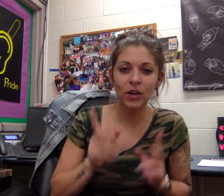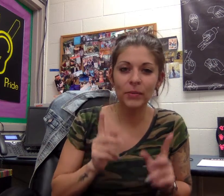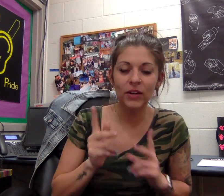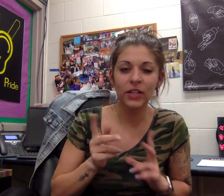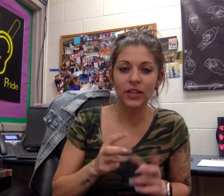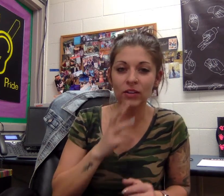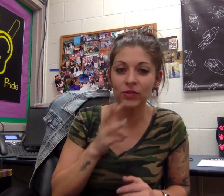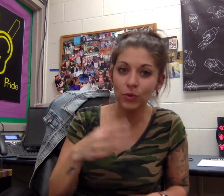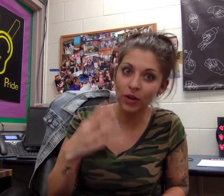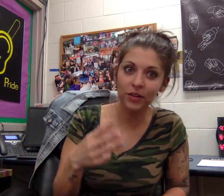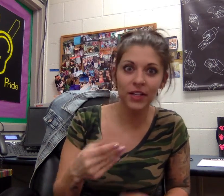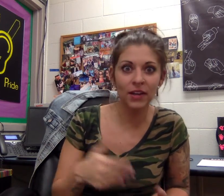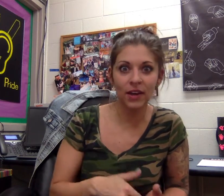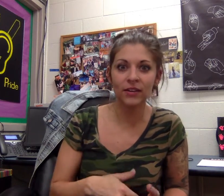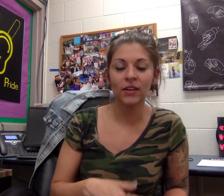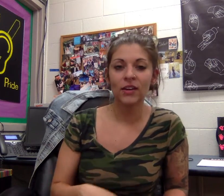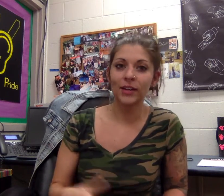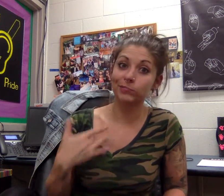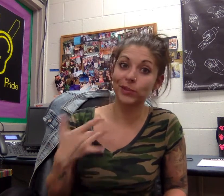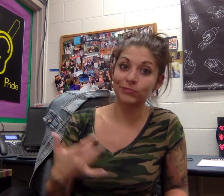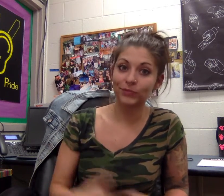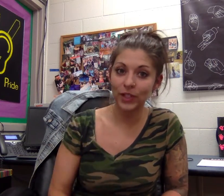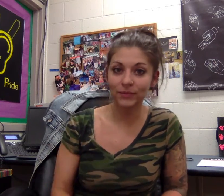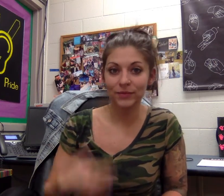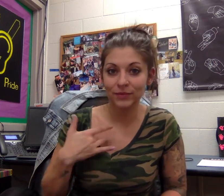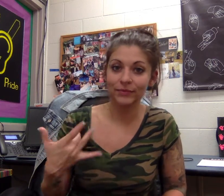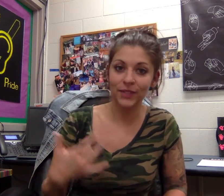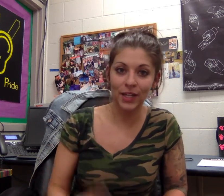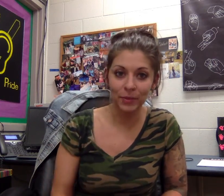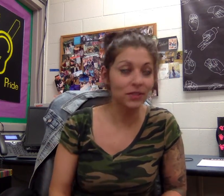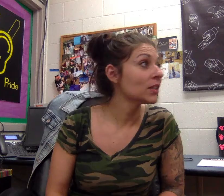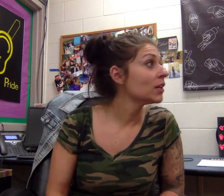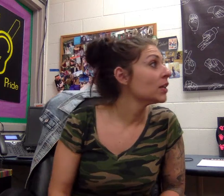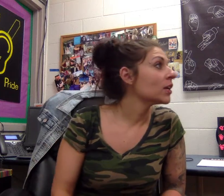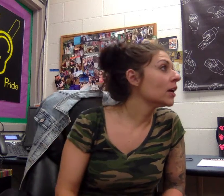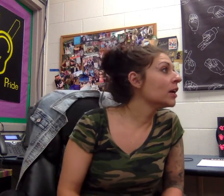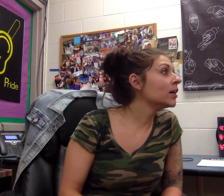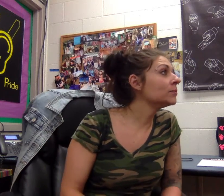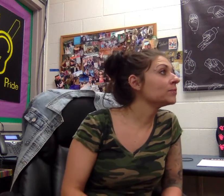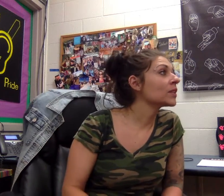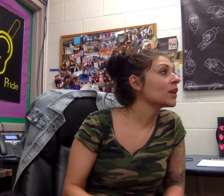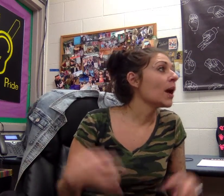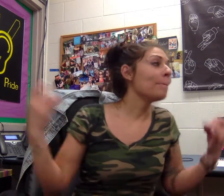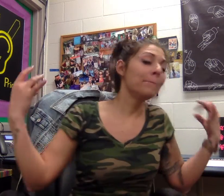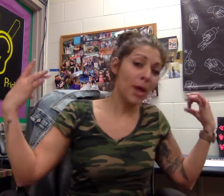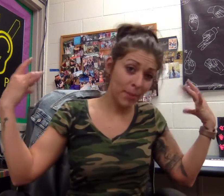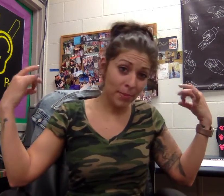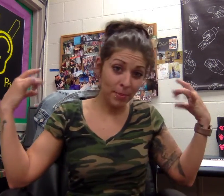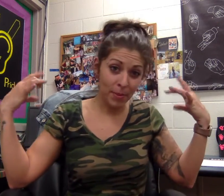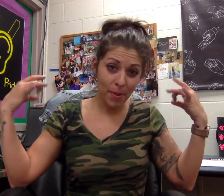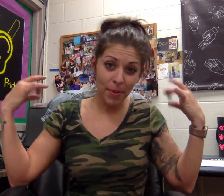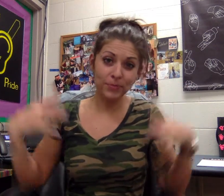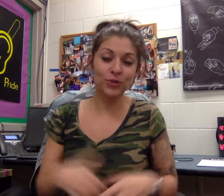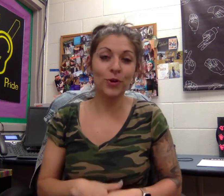talk about it like you left the water running again well it happens so